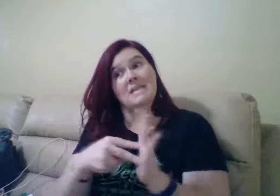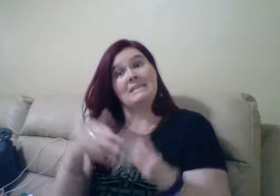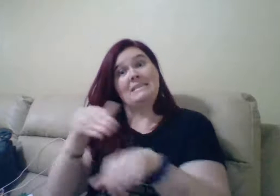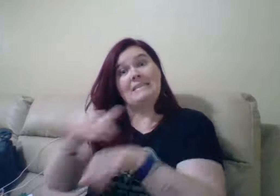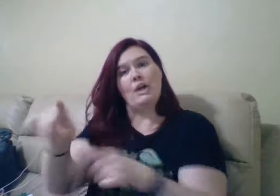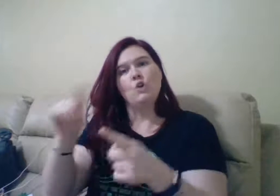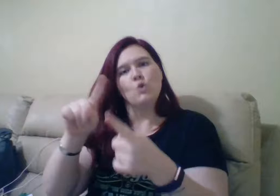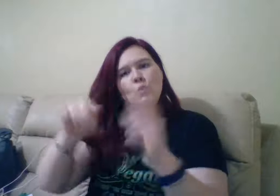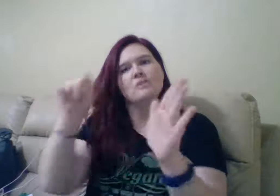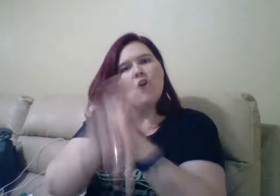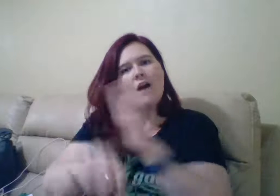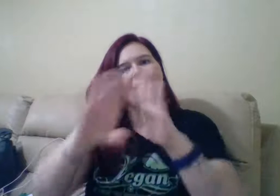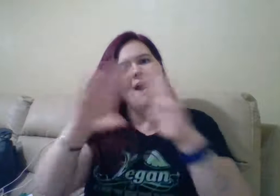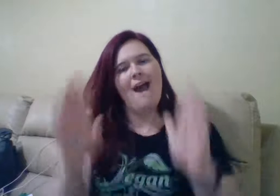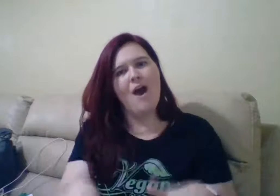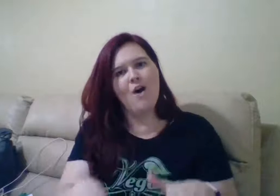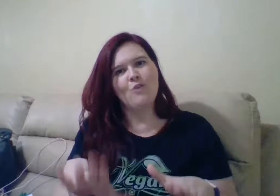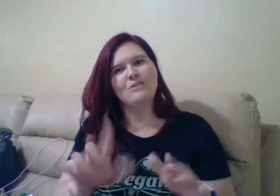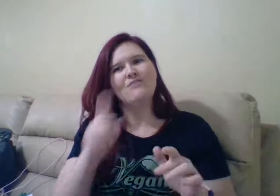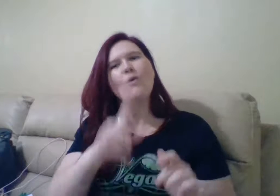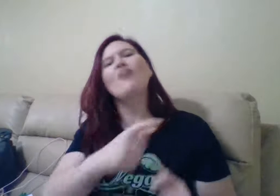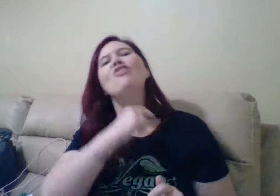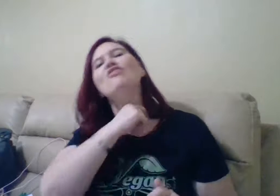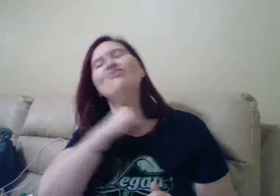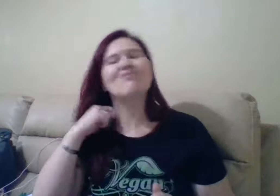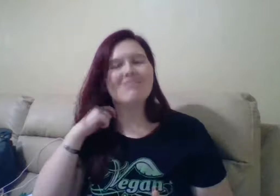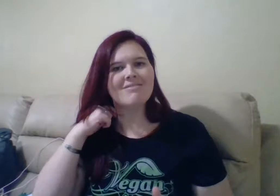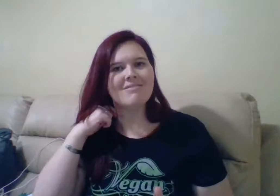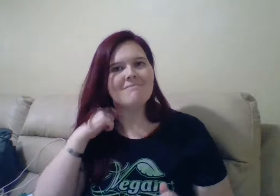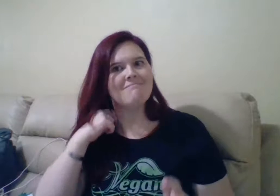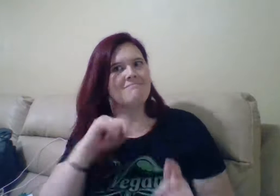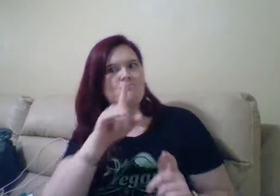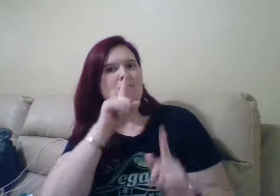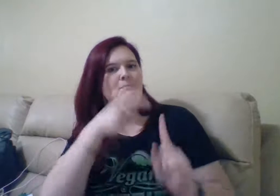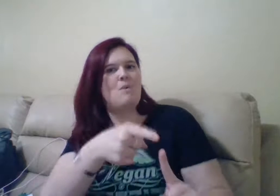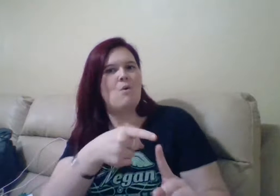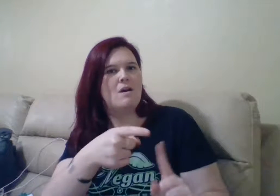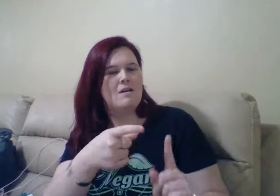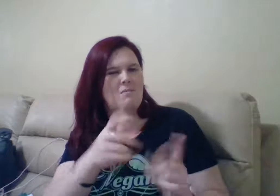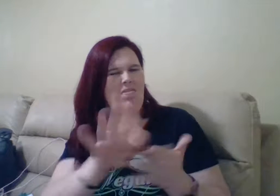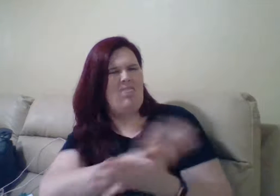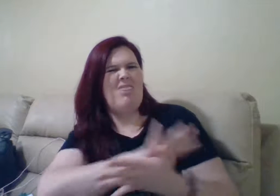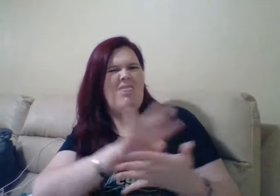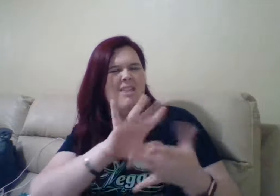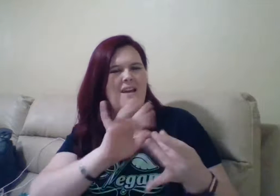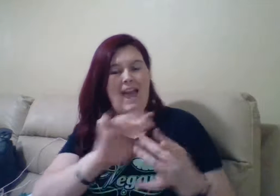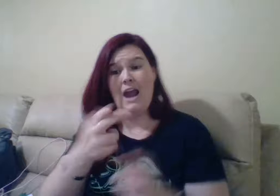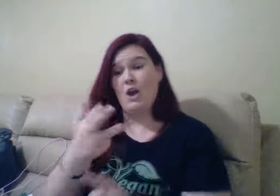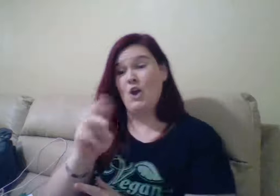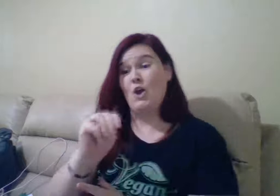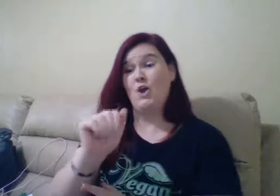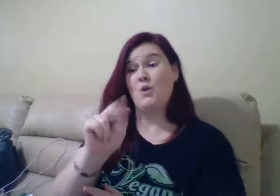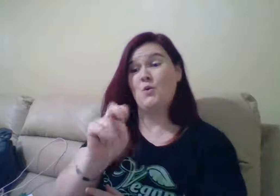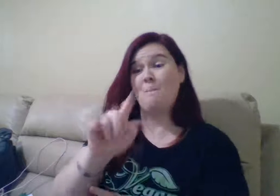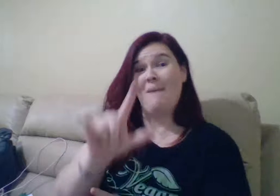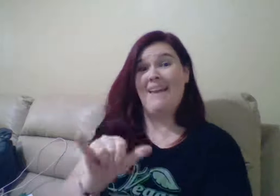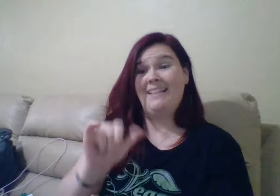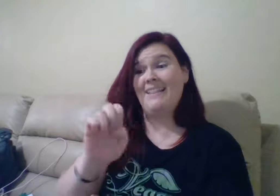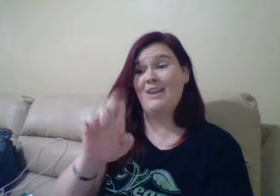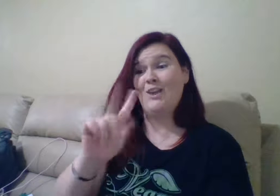slaughterhouse already to have their throats cut. That's what he means to say. And humanely euthanize, I mean, that sounds like a lovely concept, doesn't it? But again,